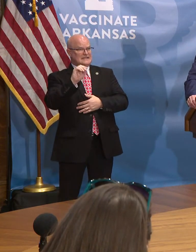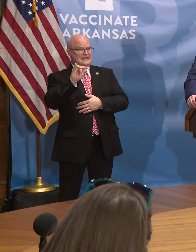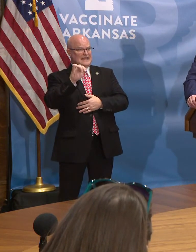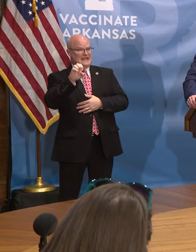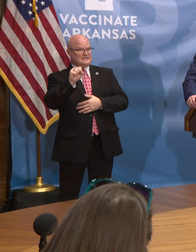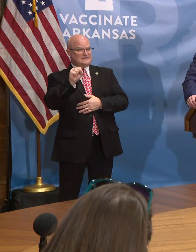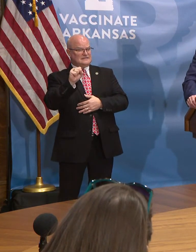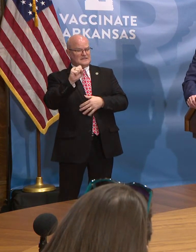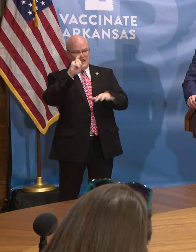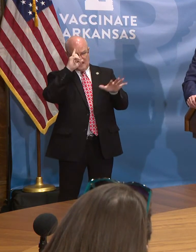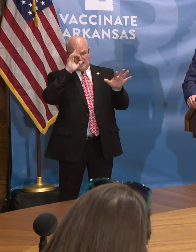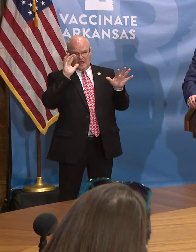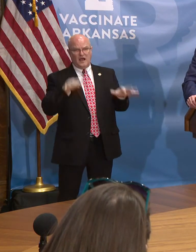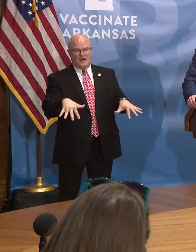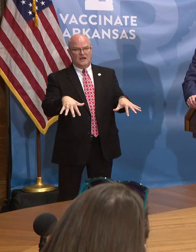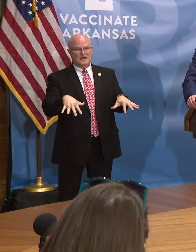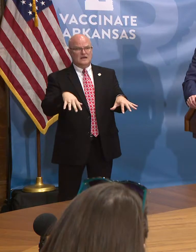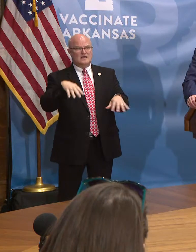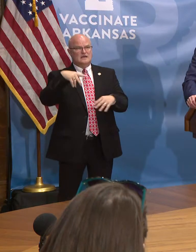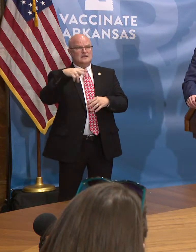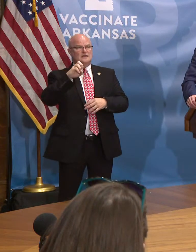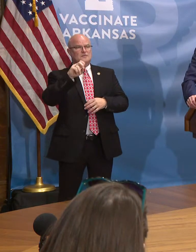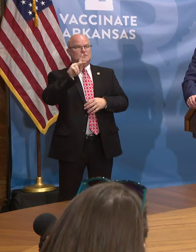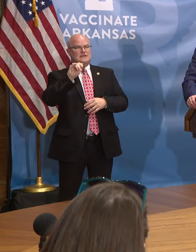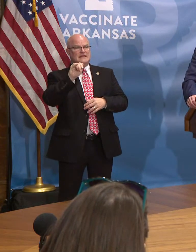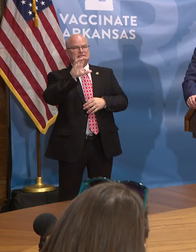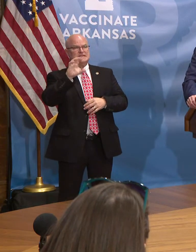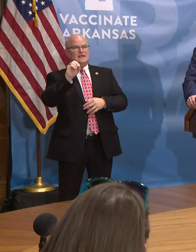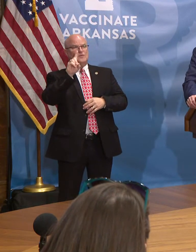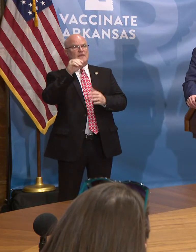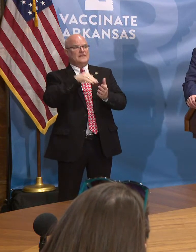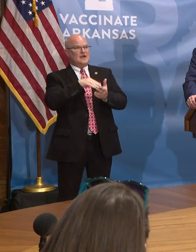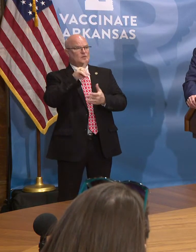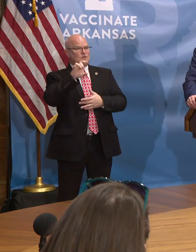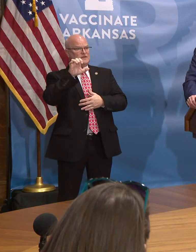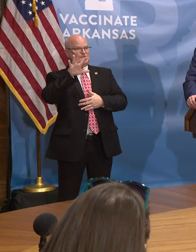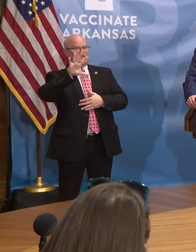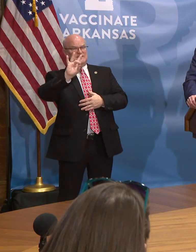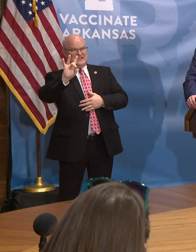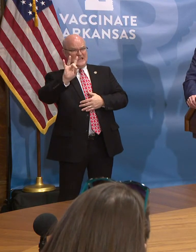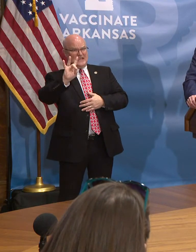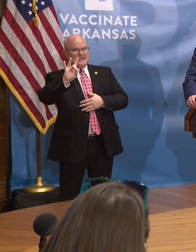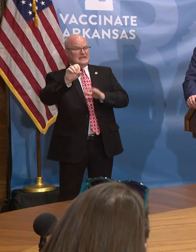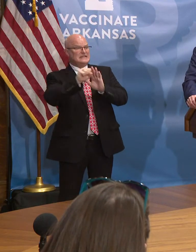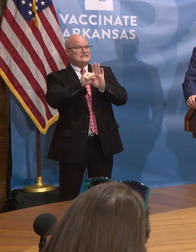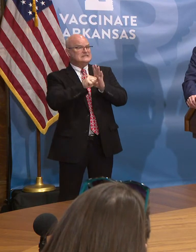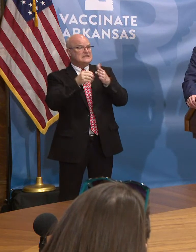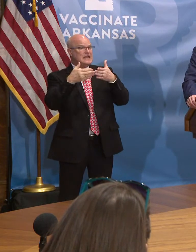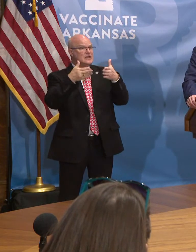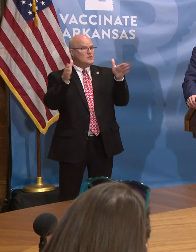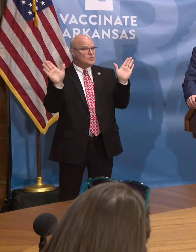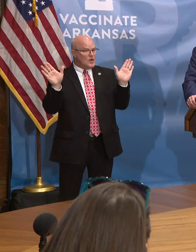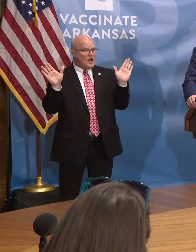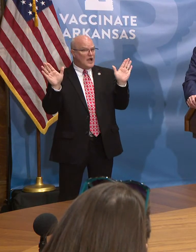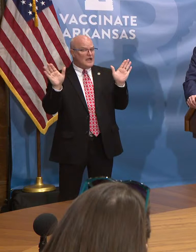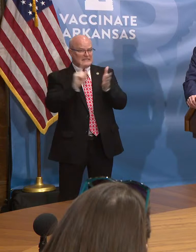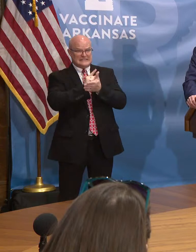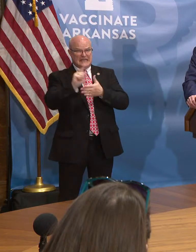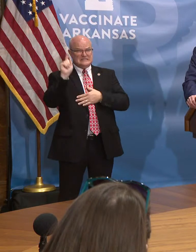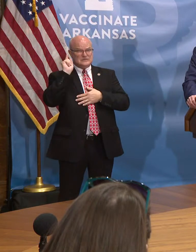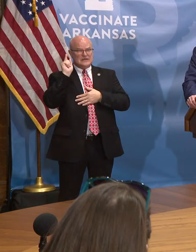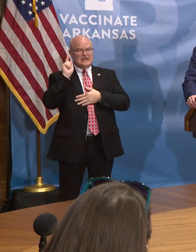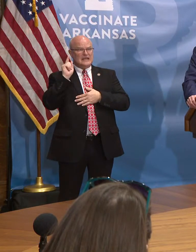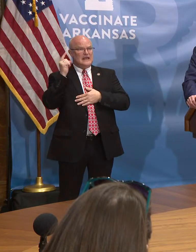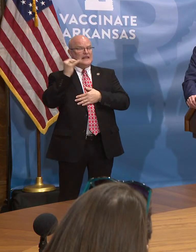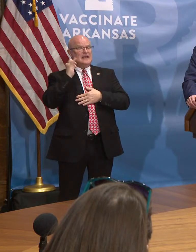counties, unbelievable. Placer County having 1,158 cases. Statewide, a week ago, that would have